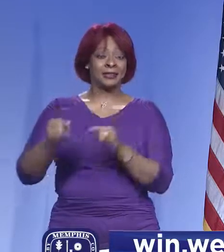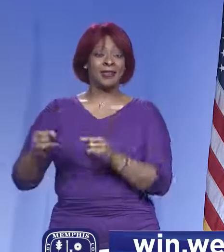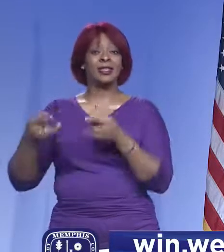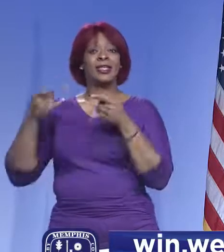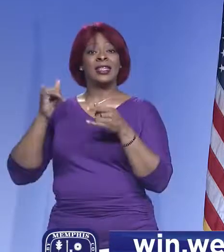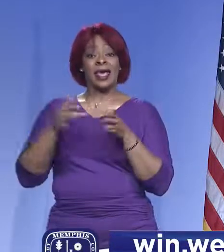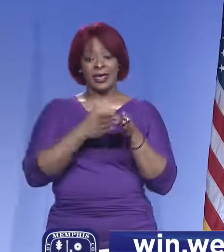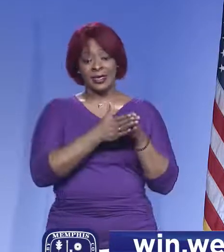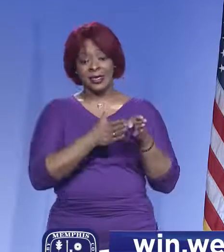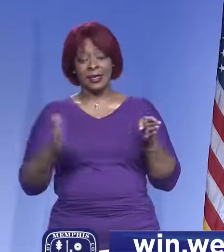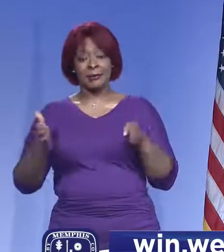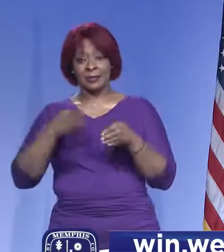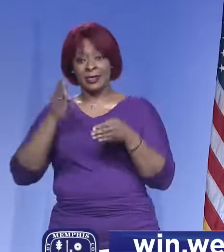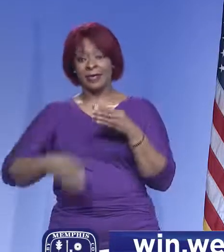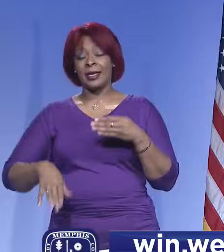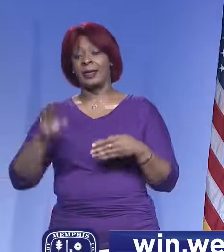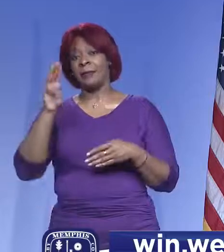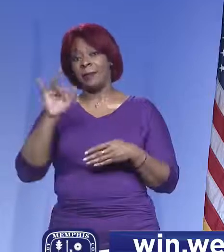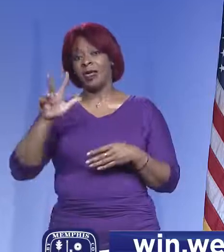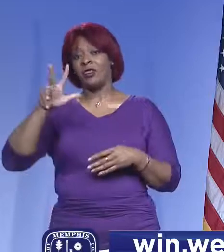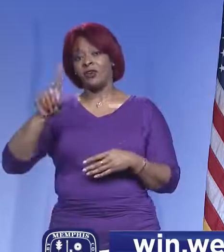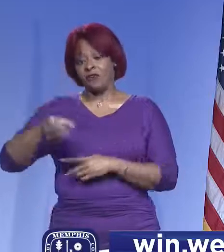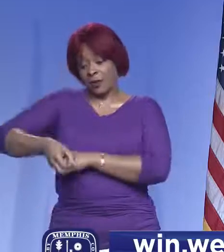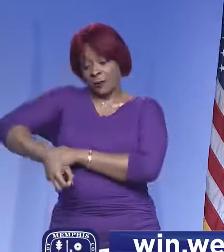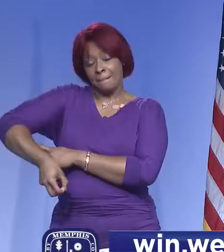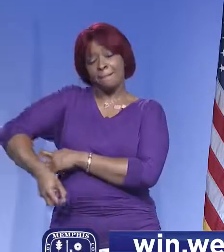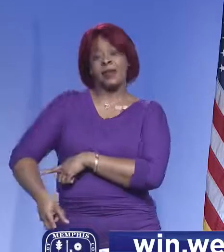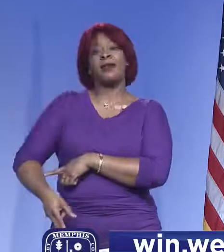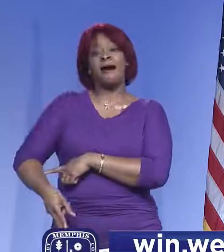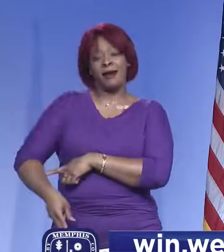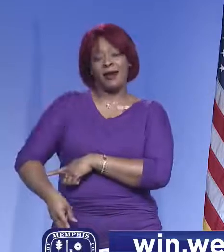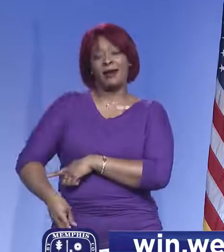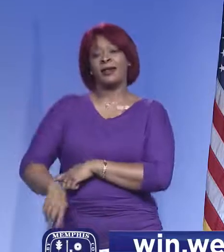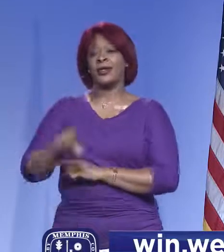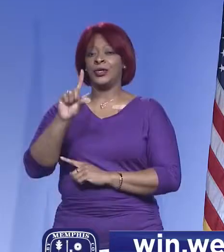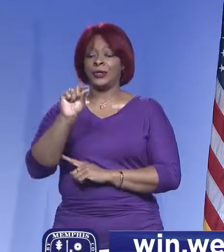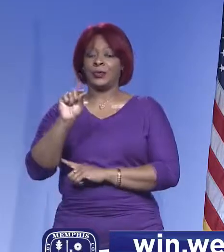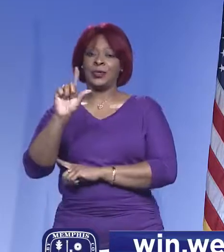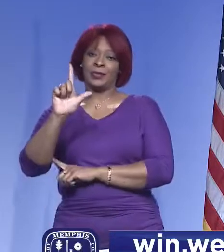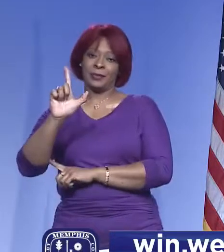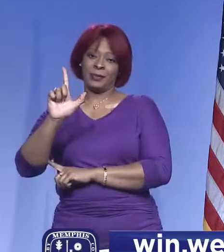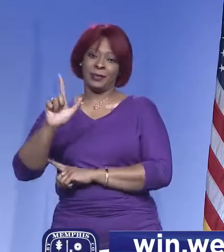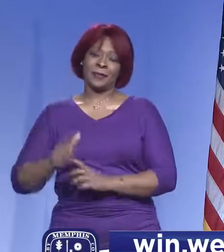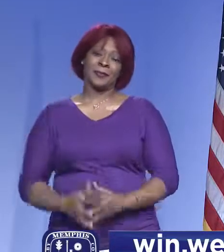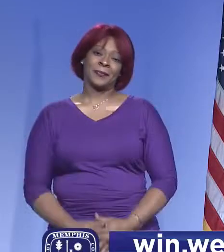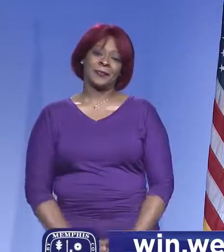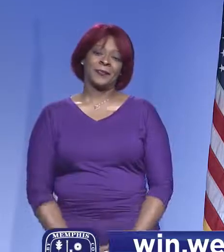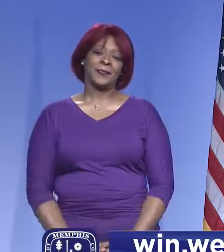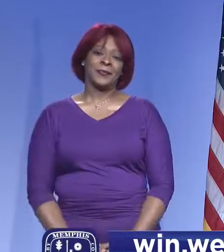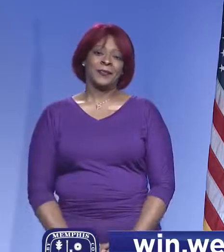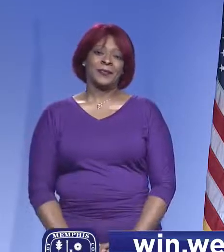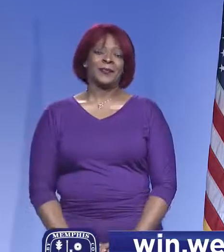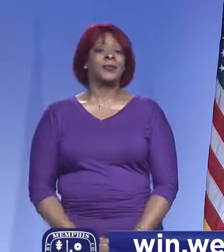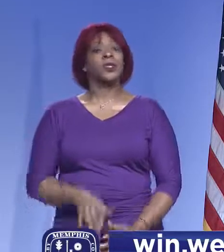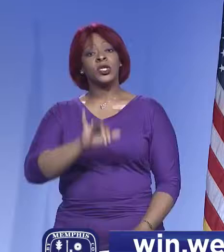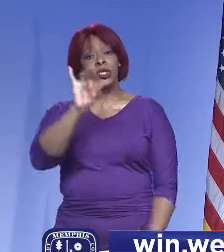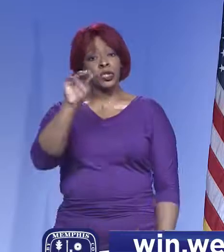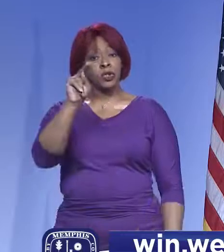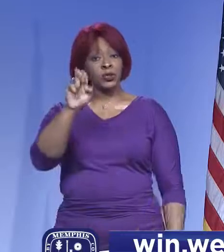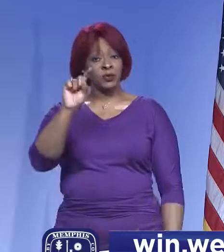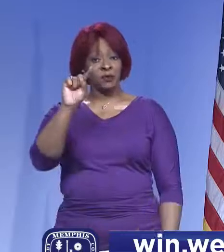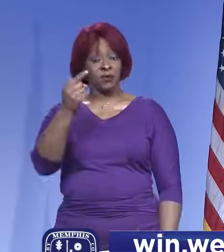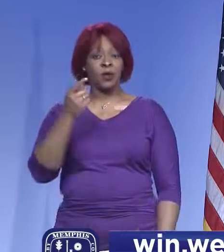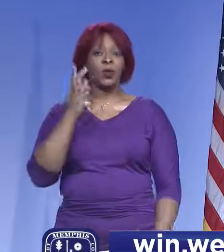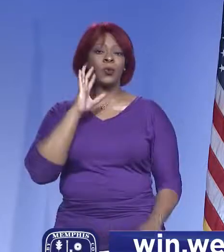ends at the stroke of midnight on May 31st, 2021. On or about June 1st, we